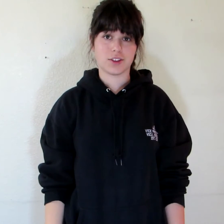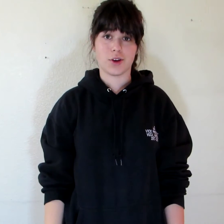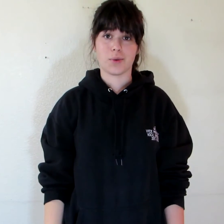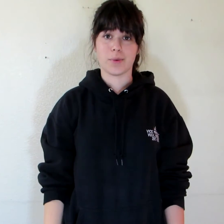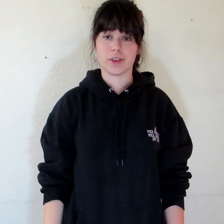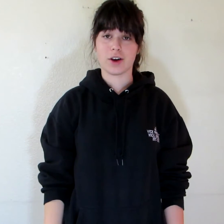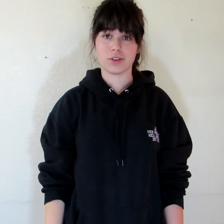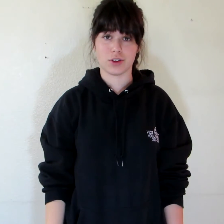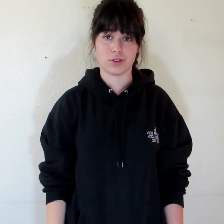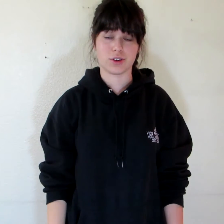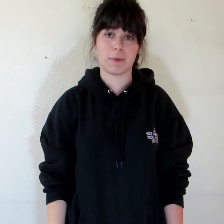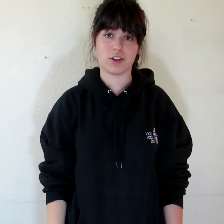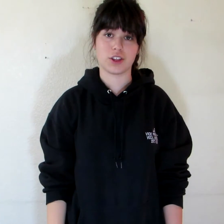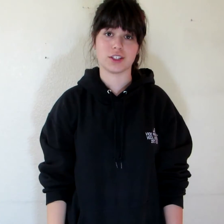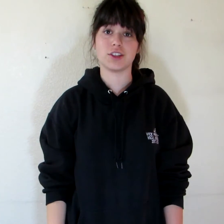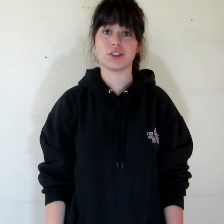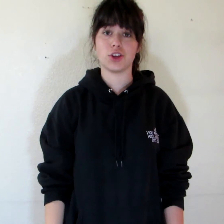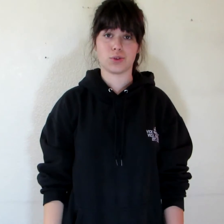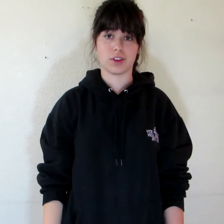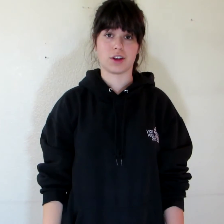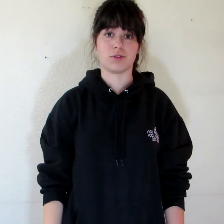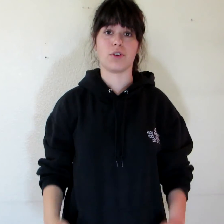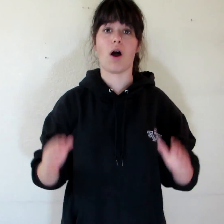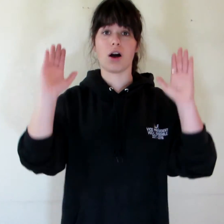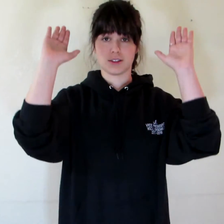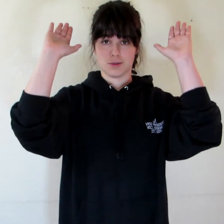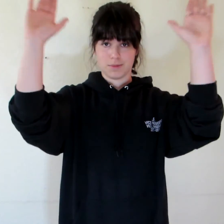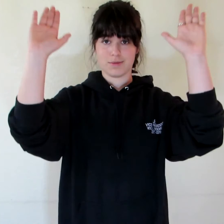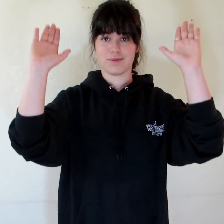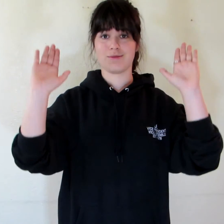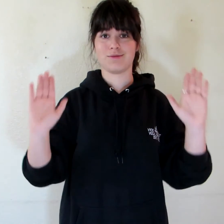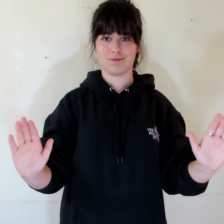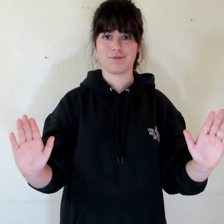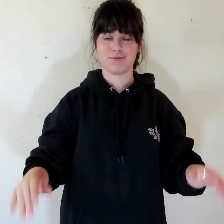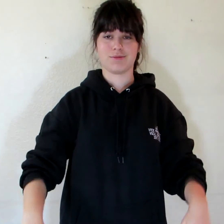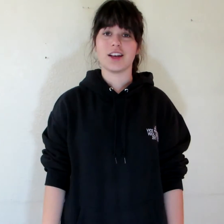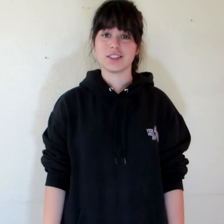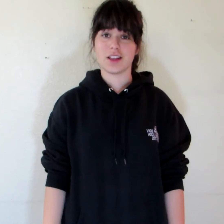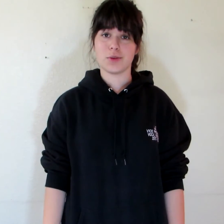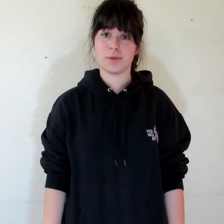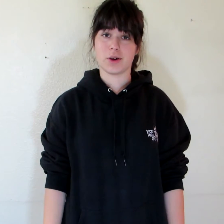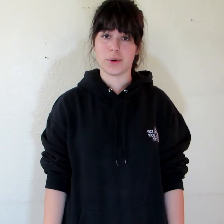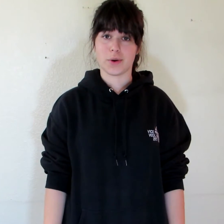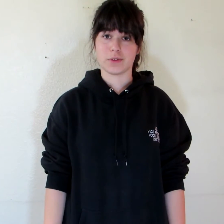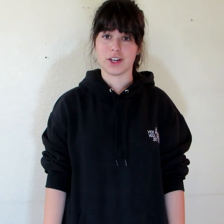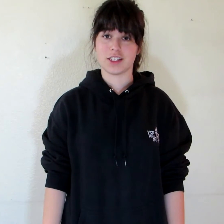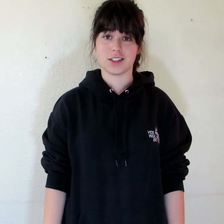easier, with younger children especially, just to use the sign for awesome. The next sign that we'll be going over is the sign